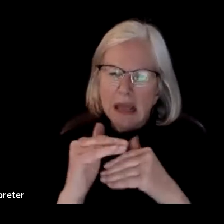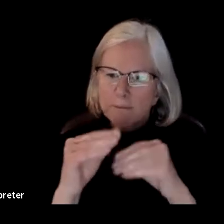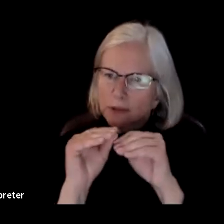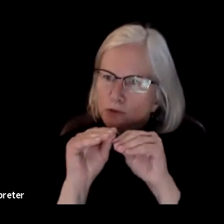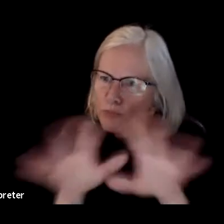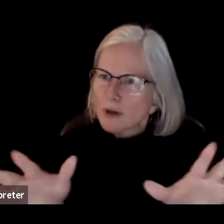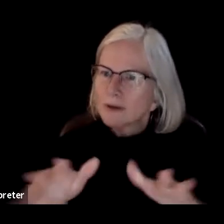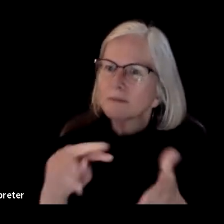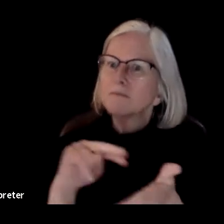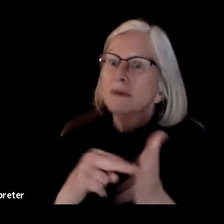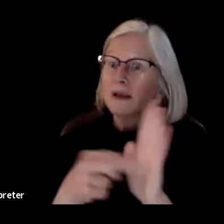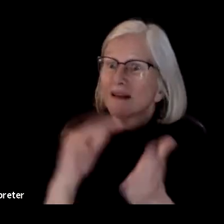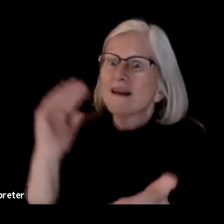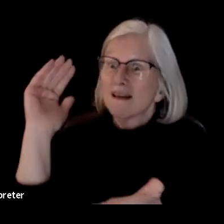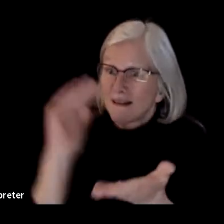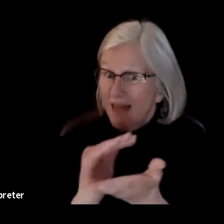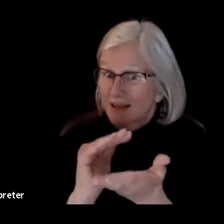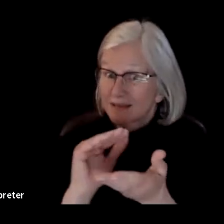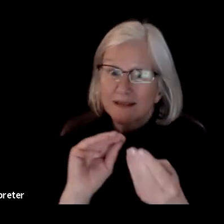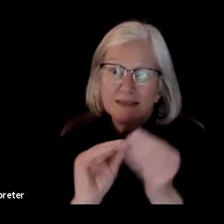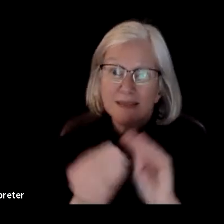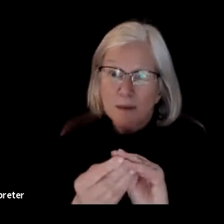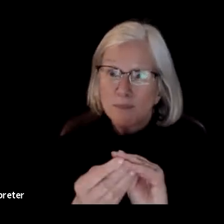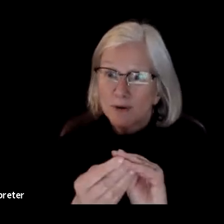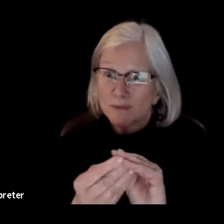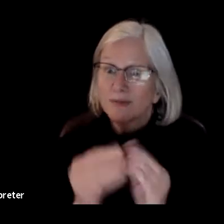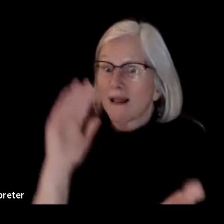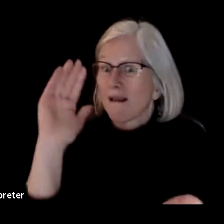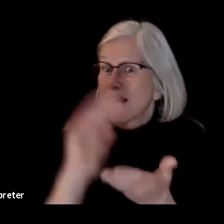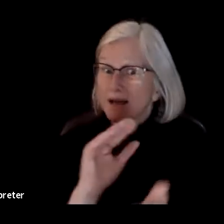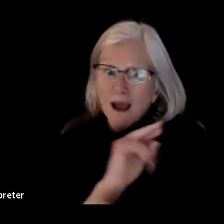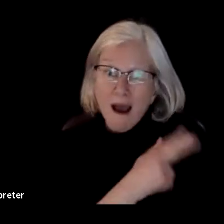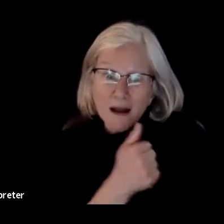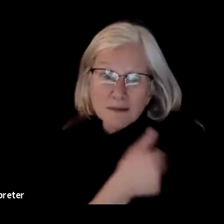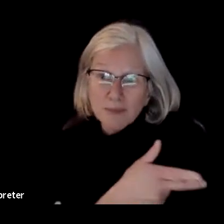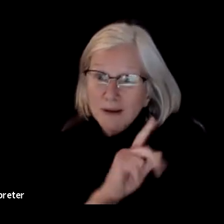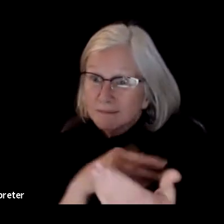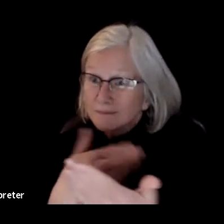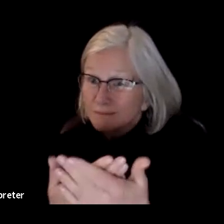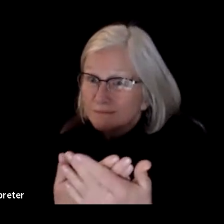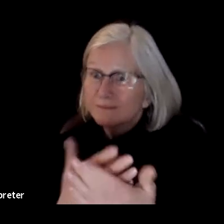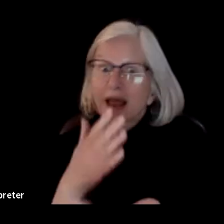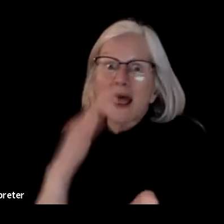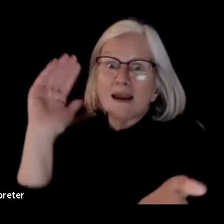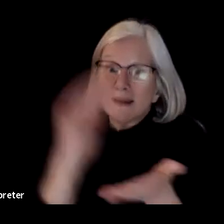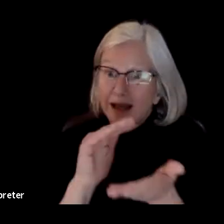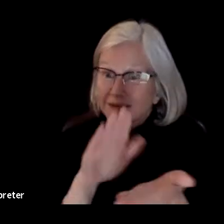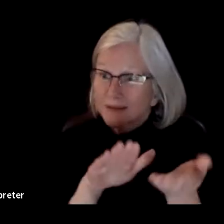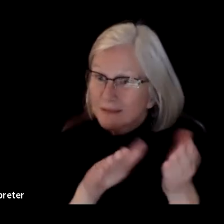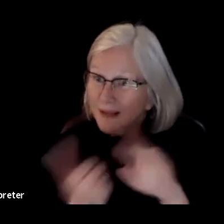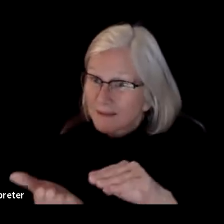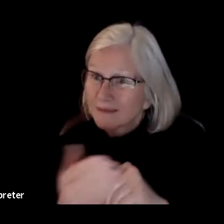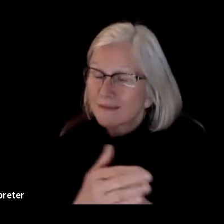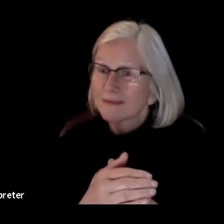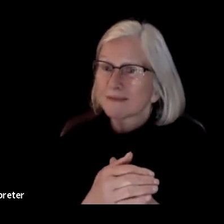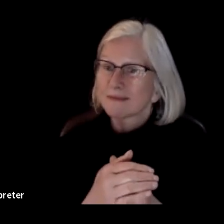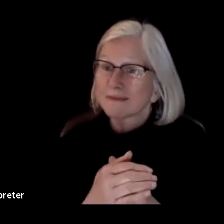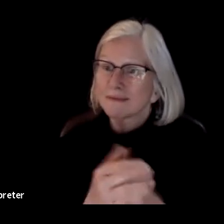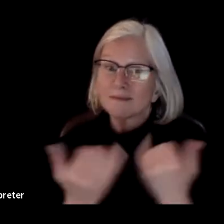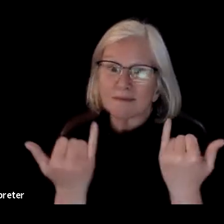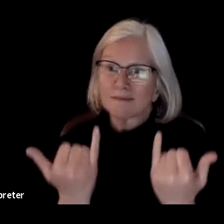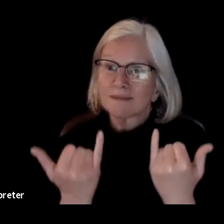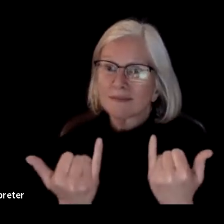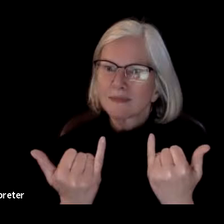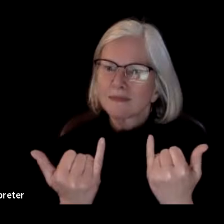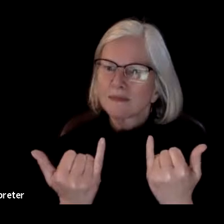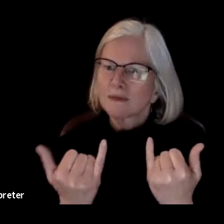fewer hospitalizations, and fewer deaths. But we're now beginning to see cases